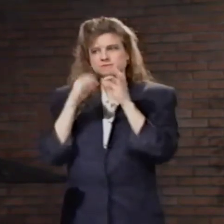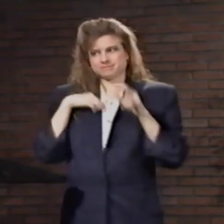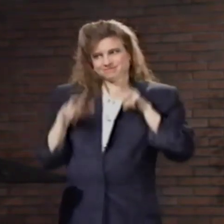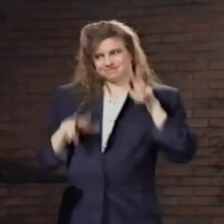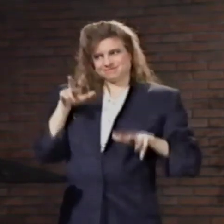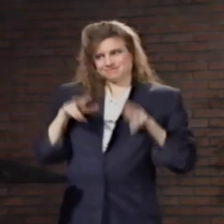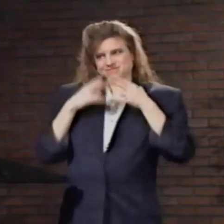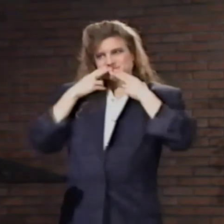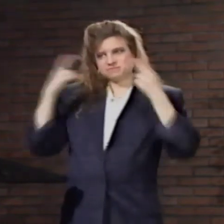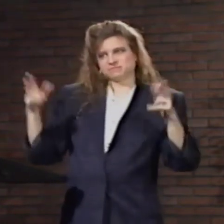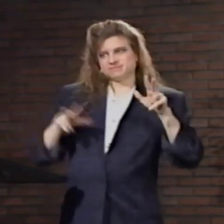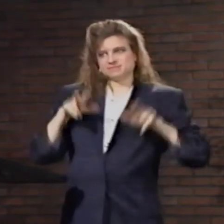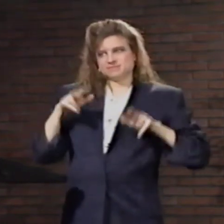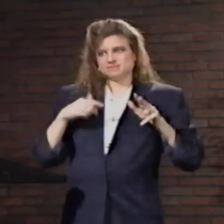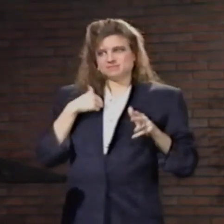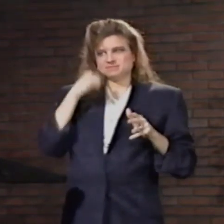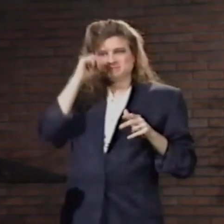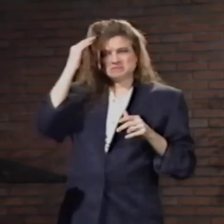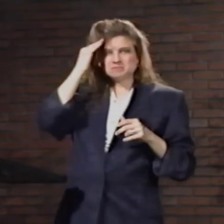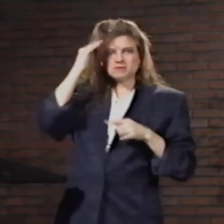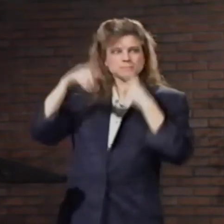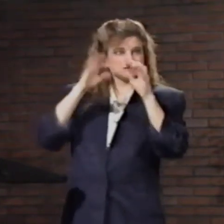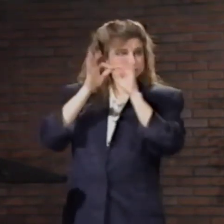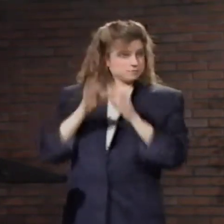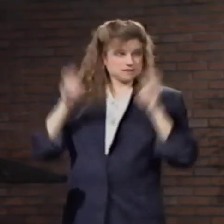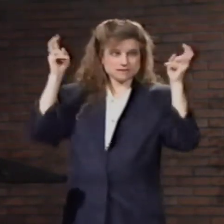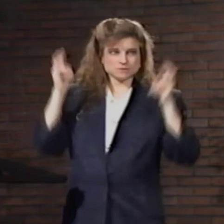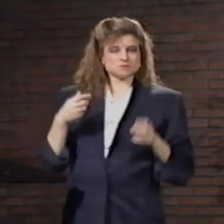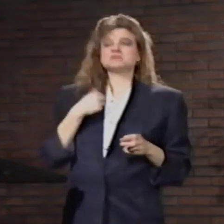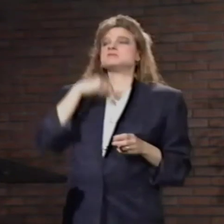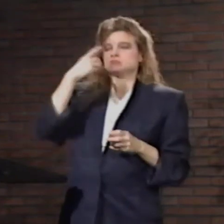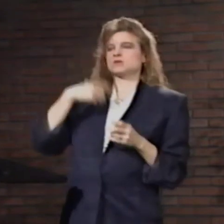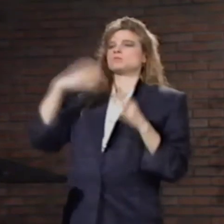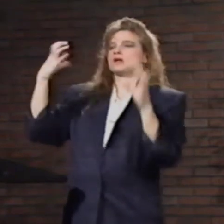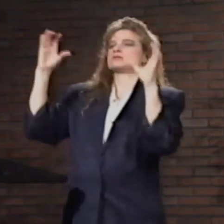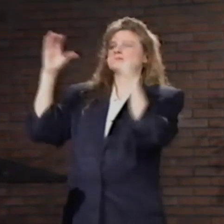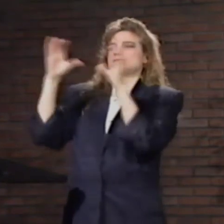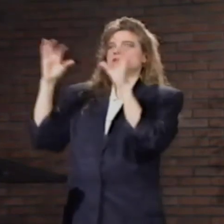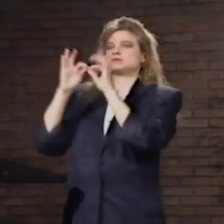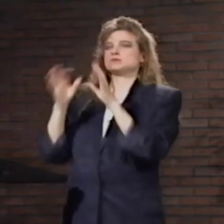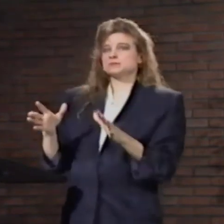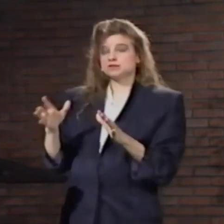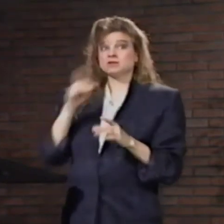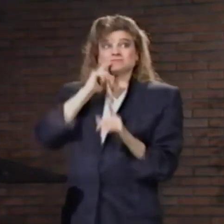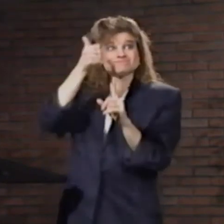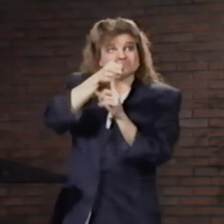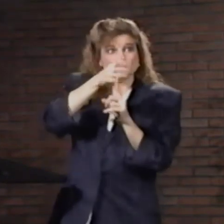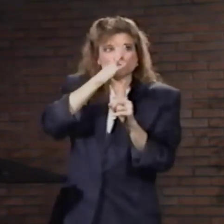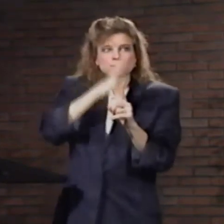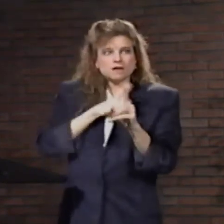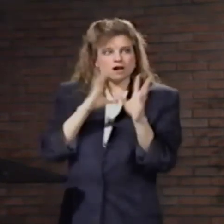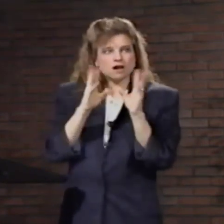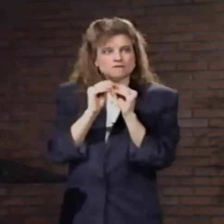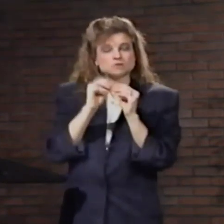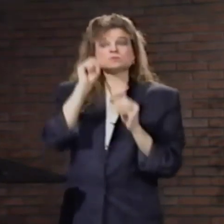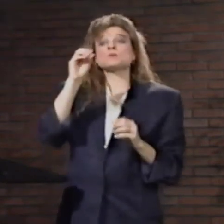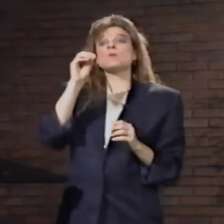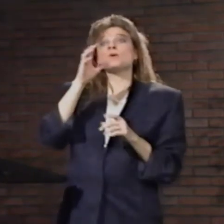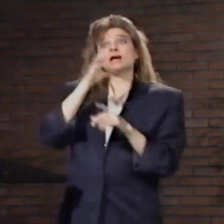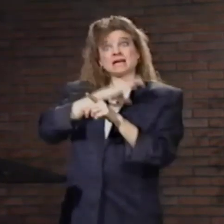in Iowa, and I'll be honest, I don't know much about the interpreting certification process or any of that, but it